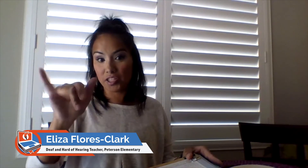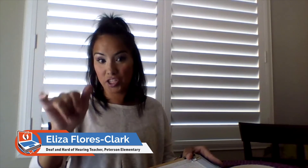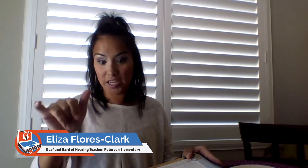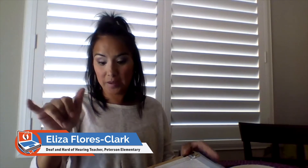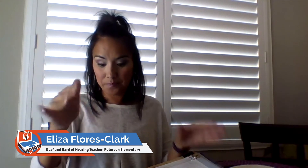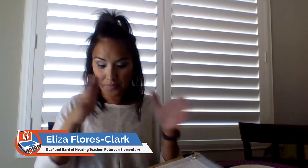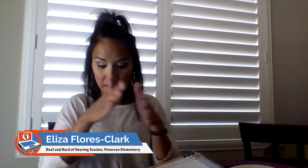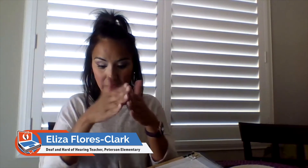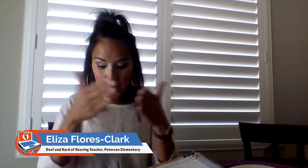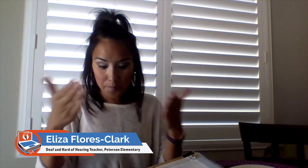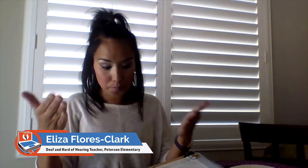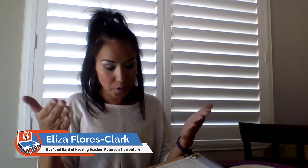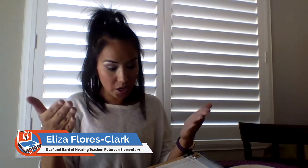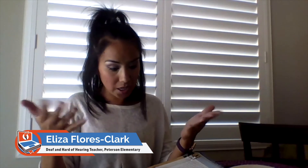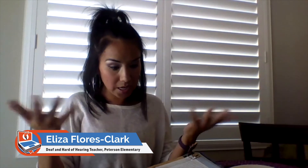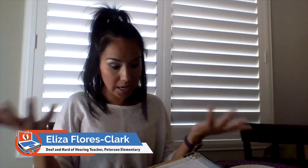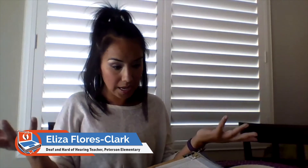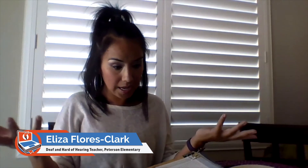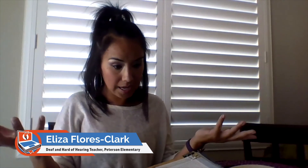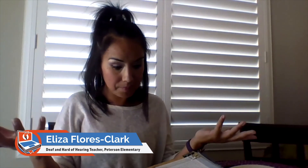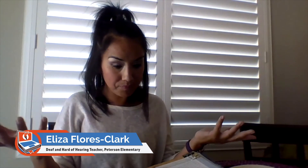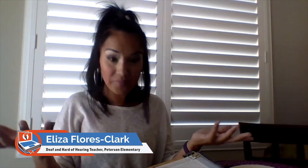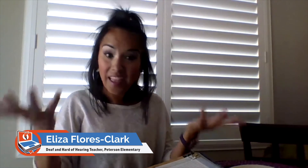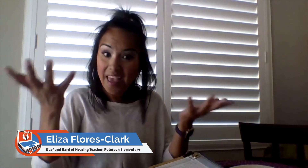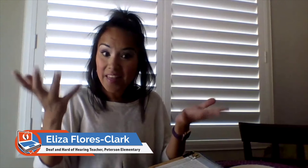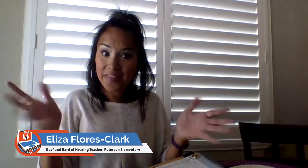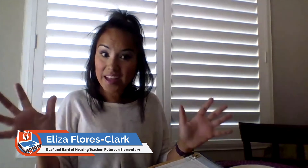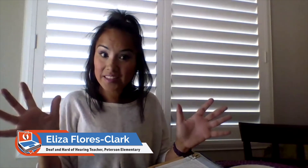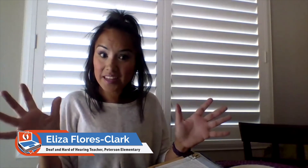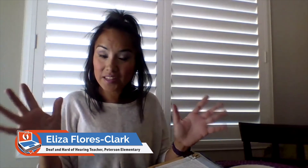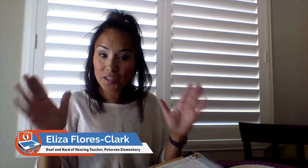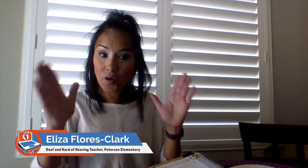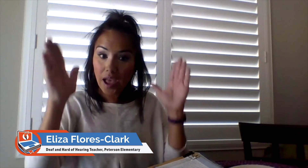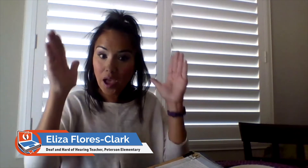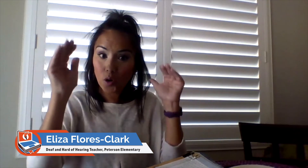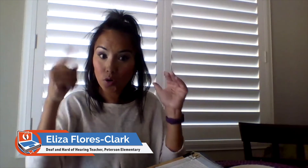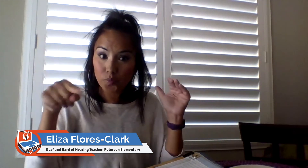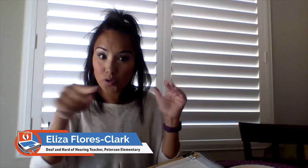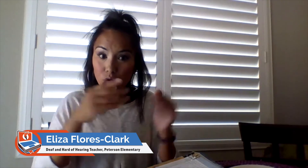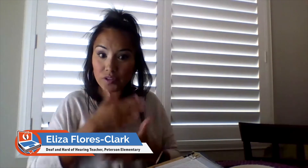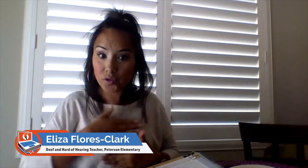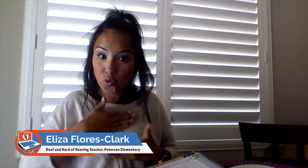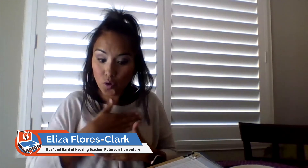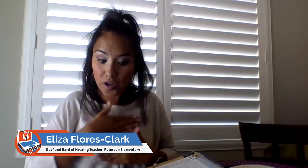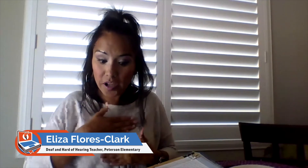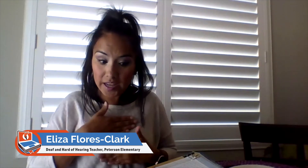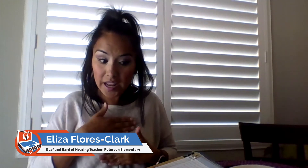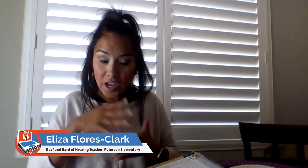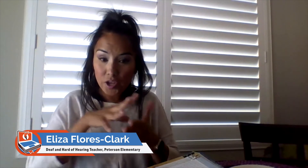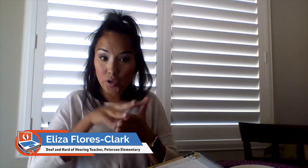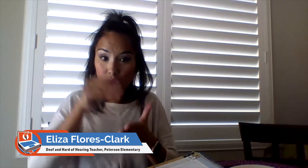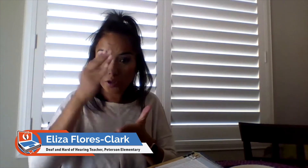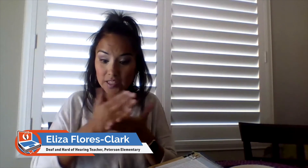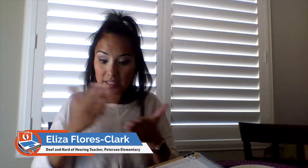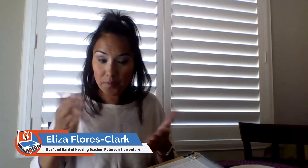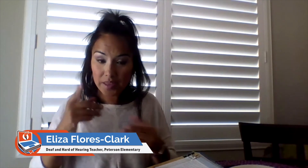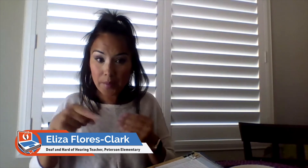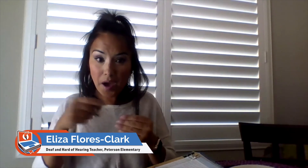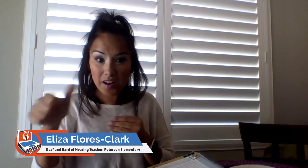anthology book. And that's it. So I hope you learned something about